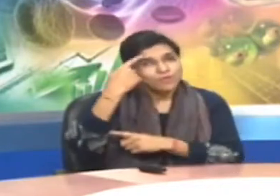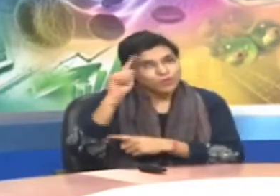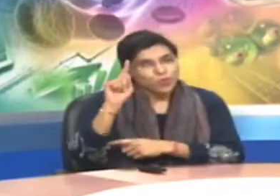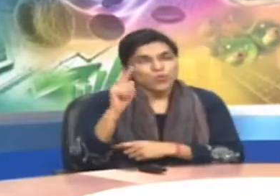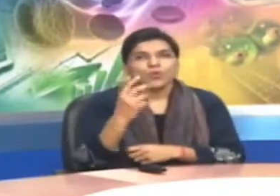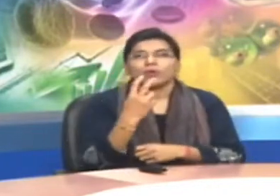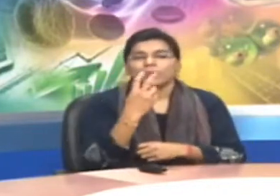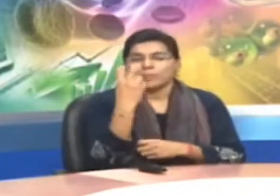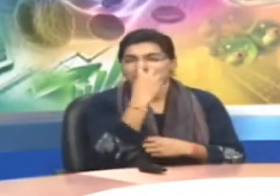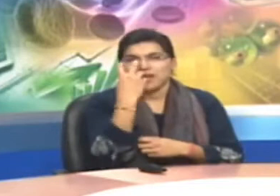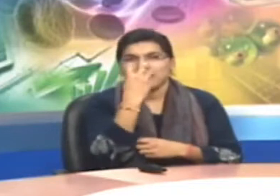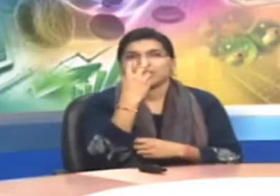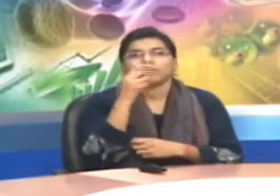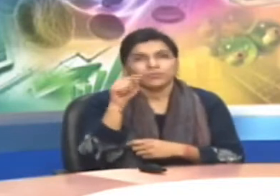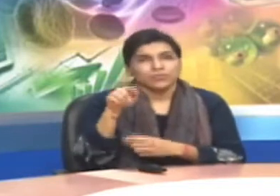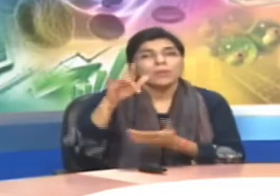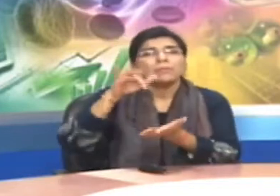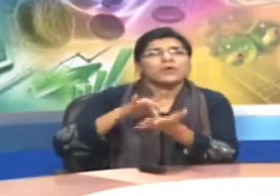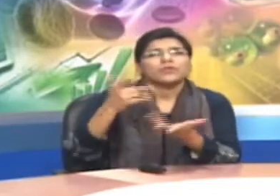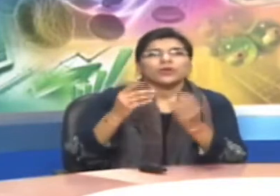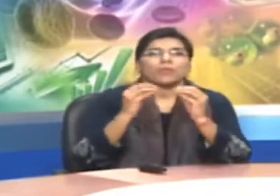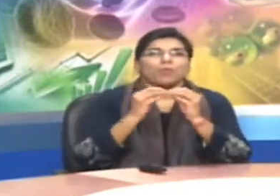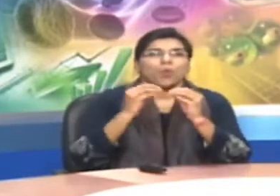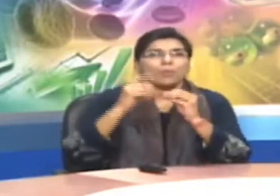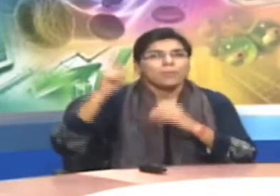for Blind in Bombay.